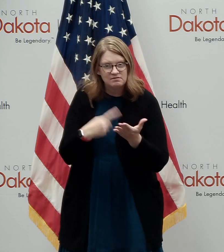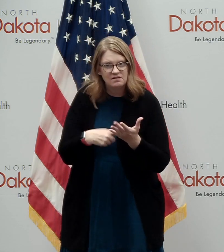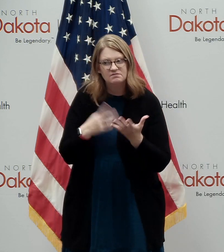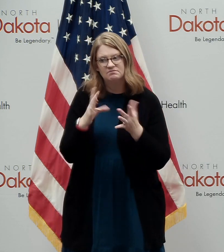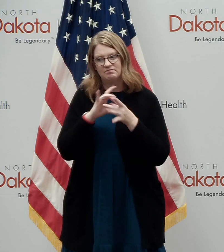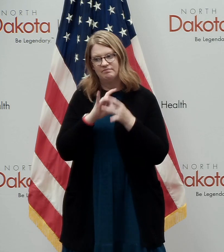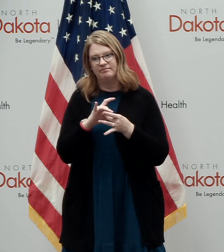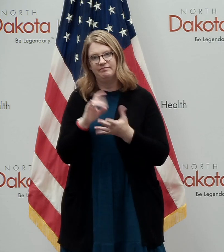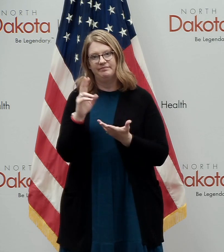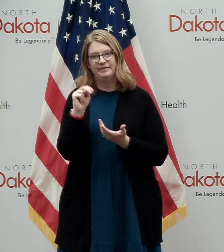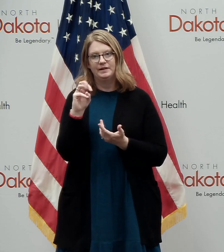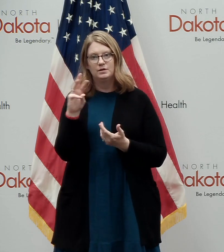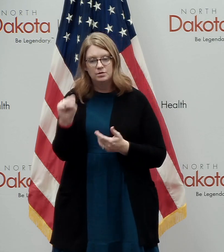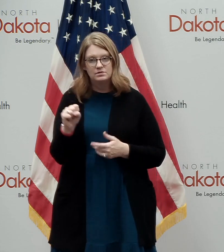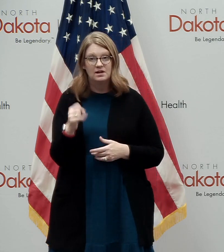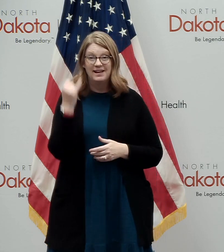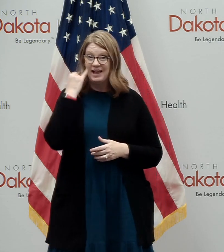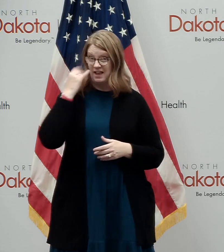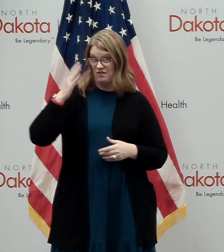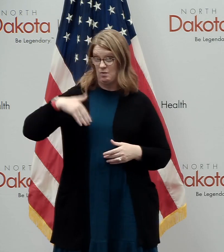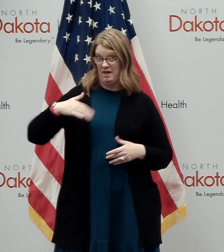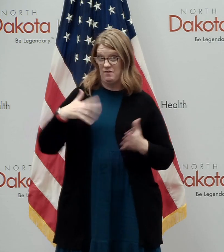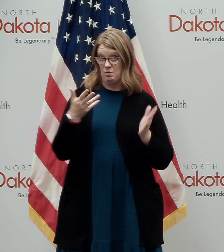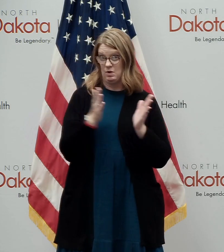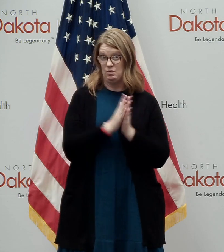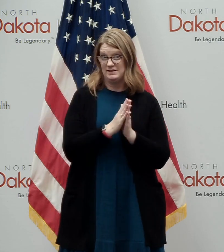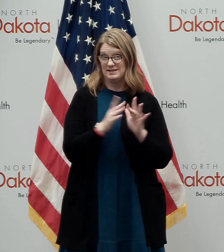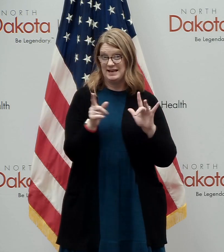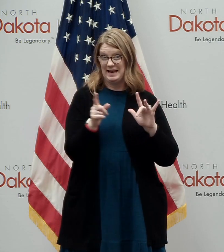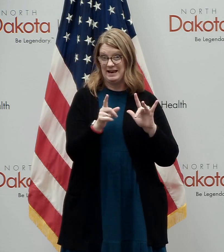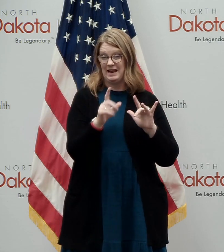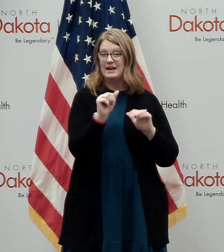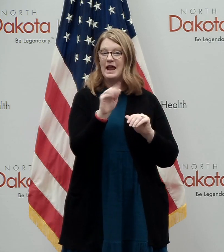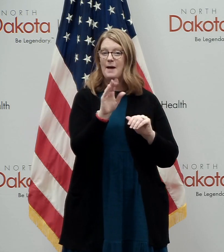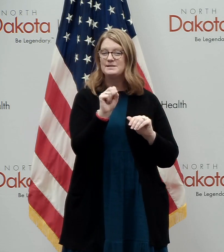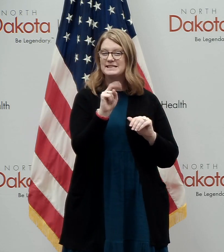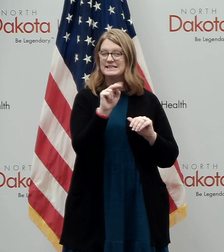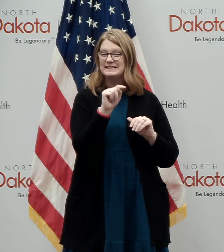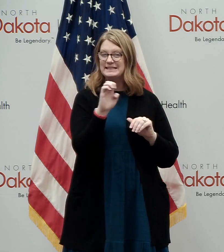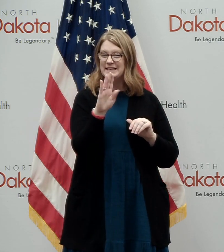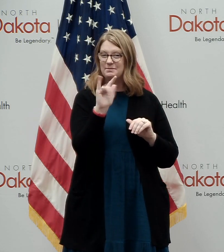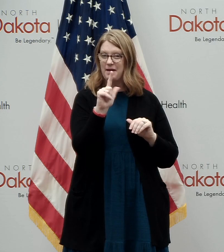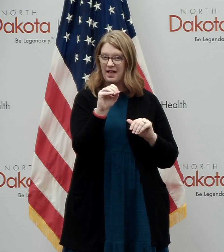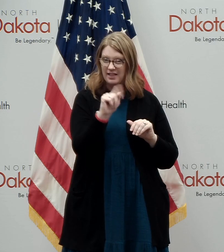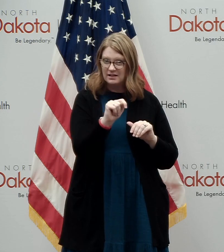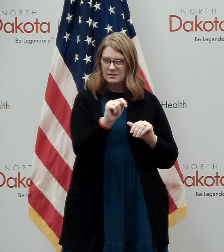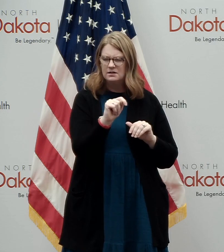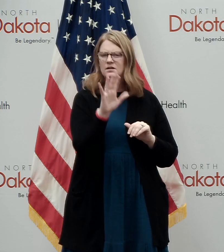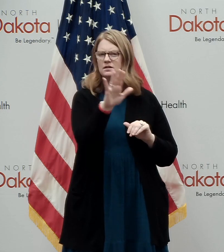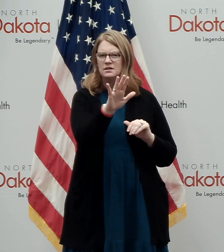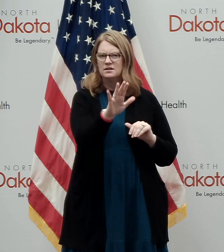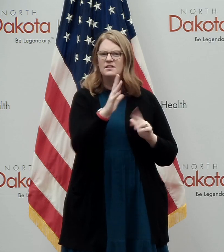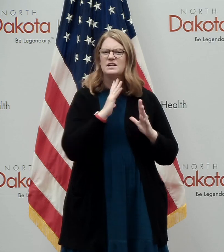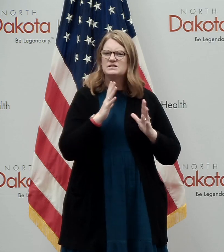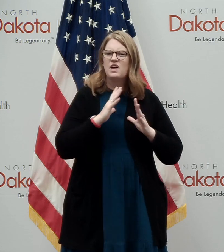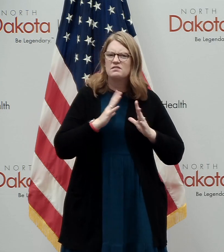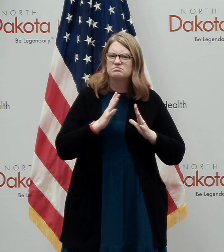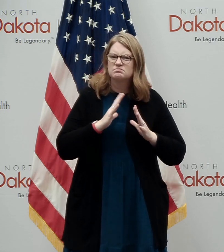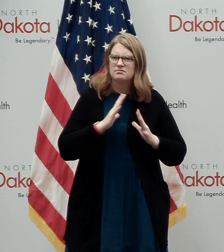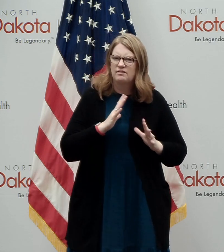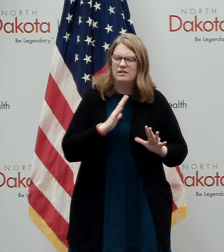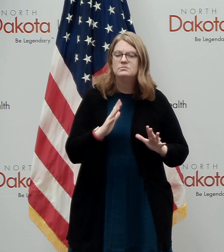an absentee ballot, we encourage you to do that. Again, you can go to our website. There's a form that you can fill out and you can